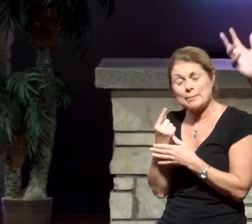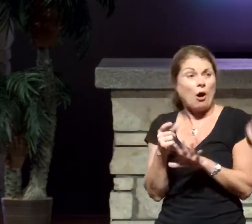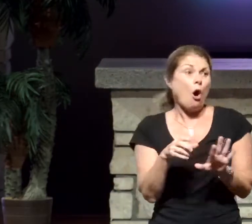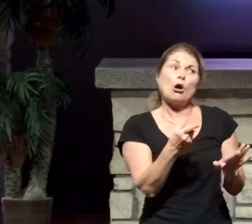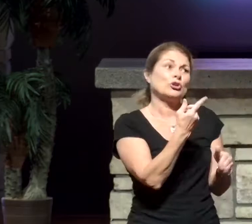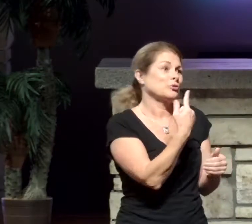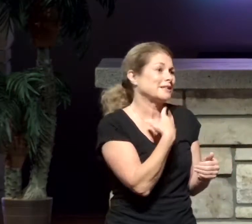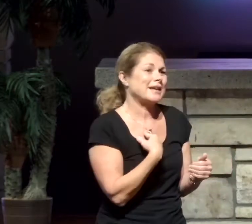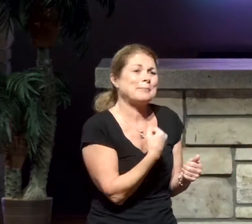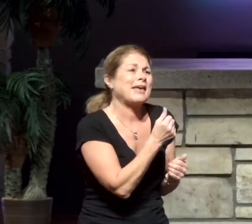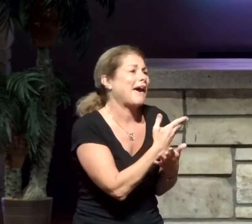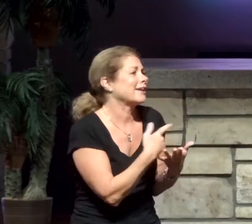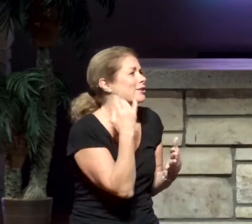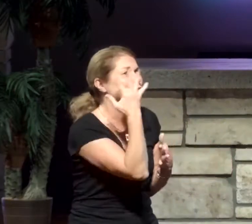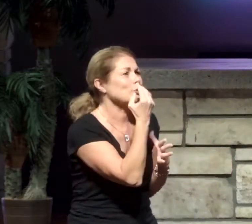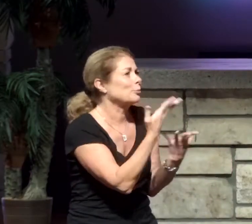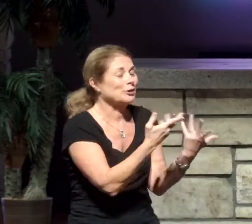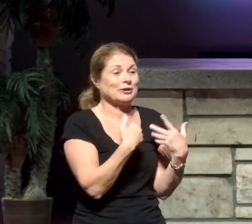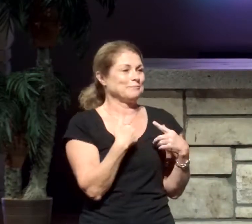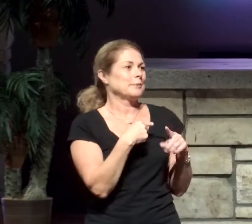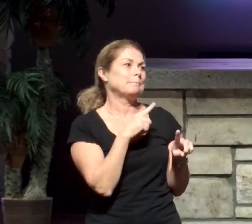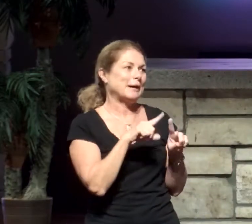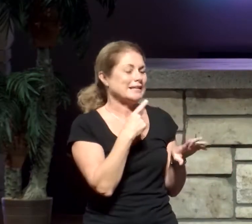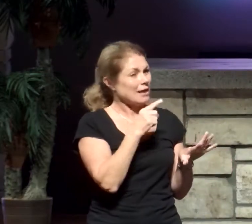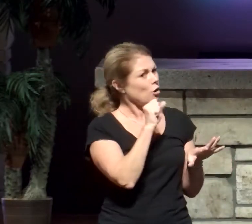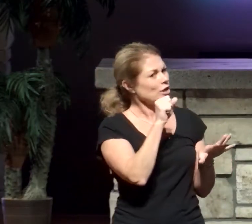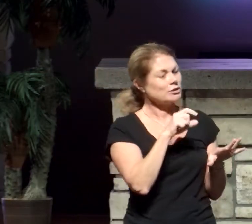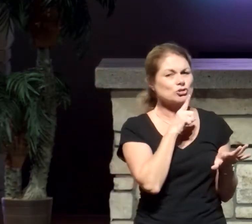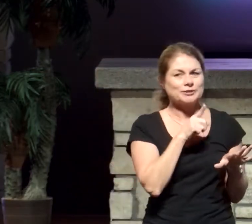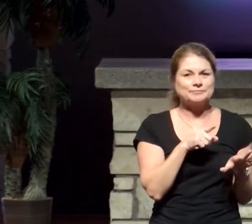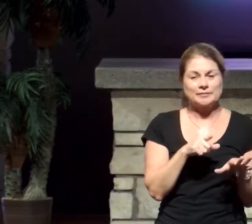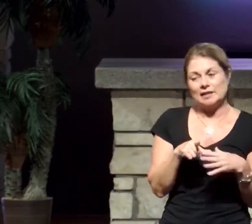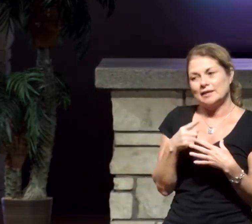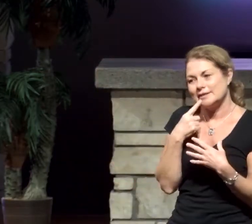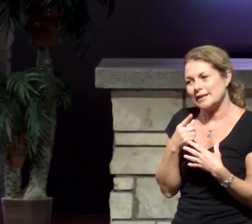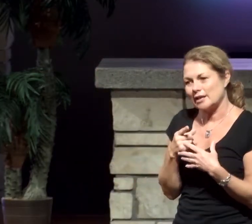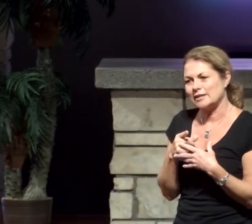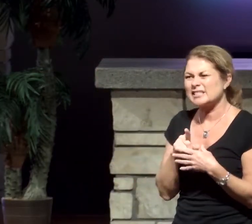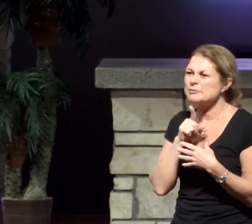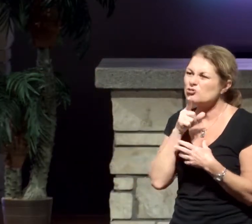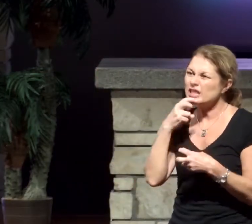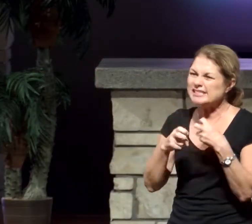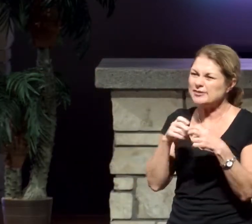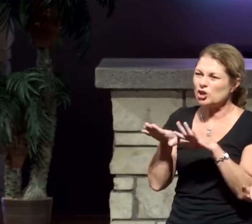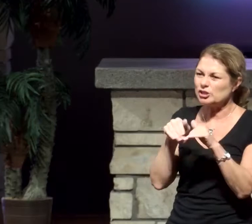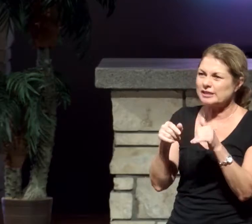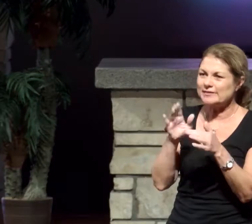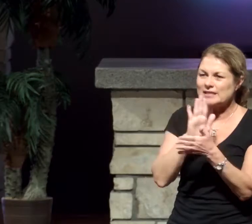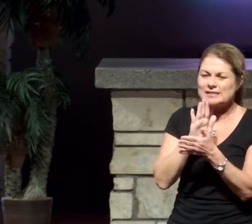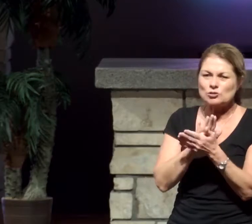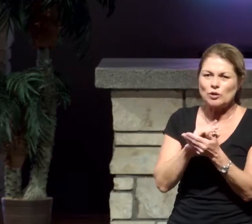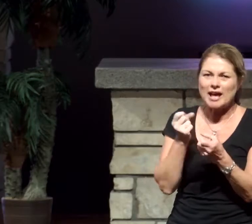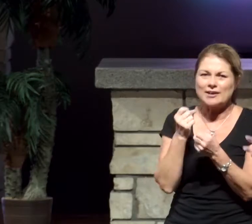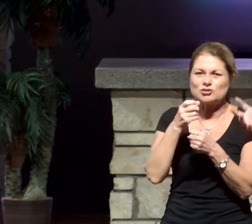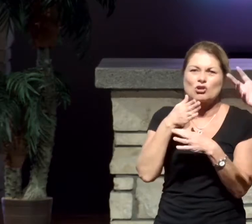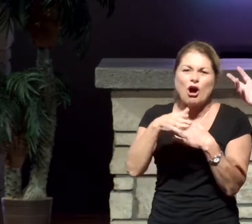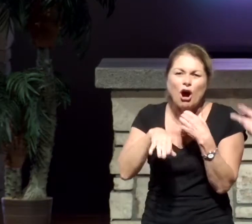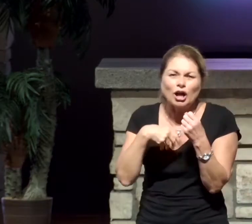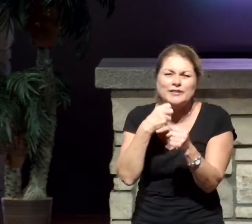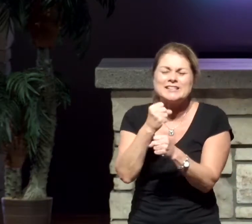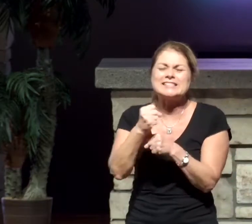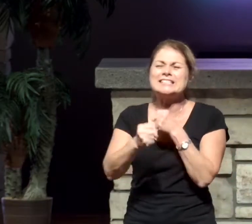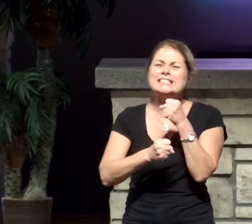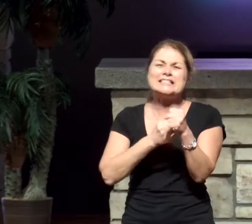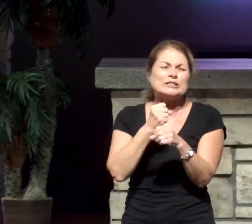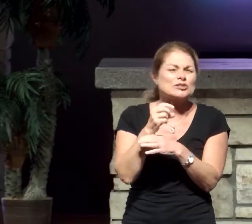whatever you want to say. She said, "Chris, it's going to be really difficult to leave this school after all these years. And we've had so many memories